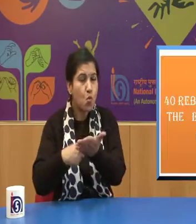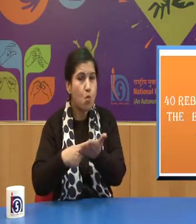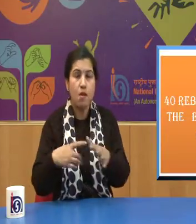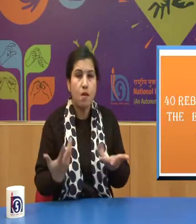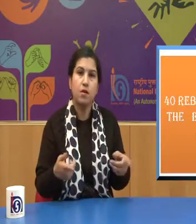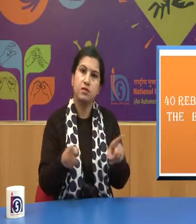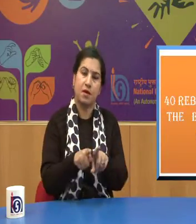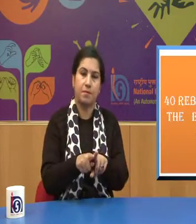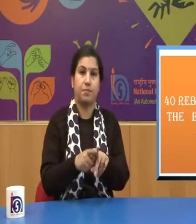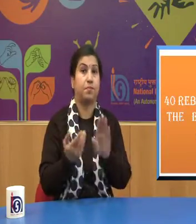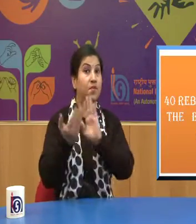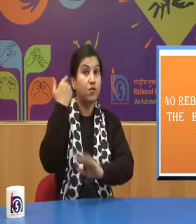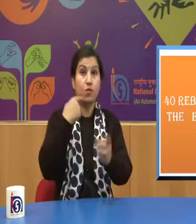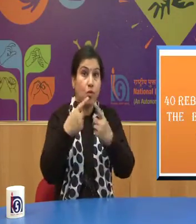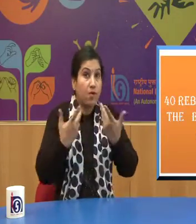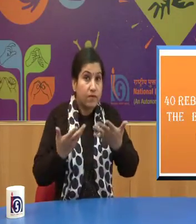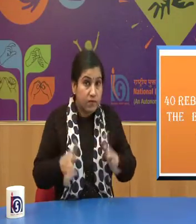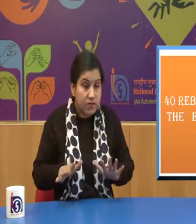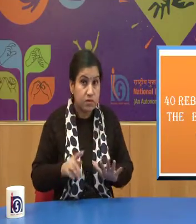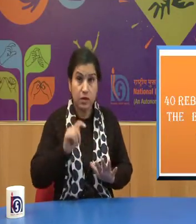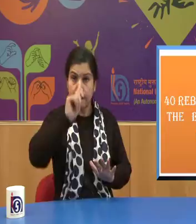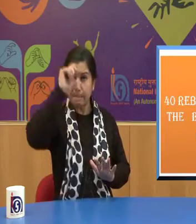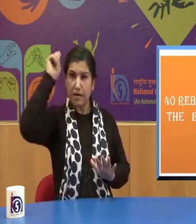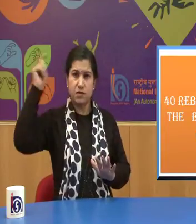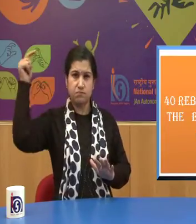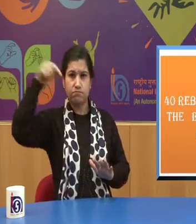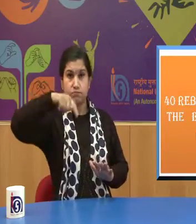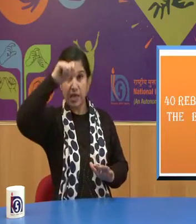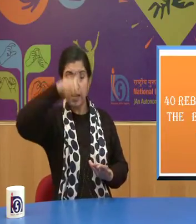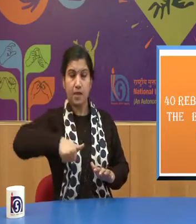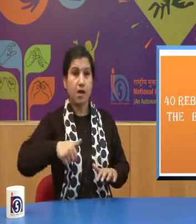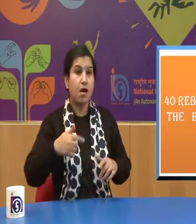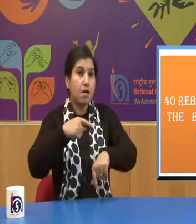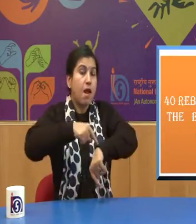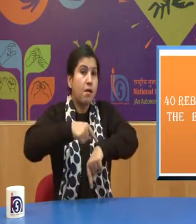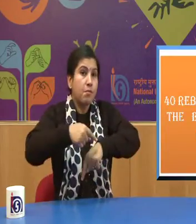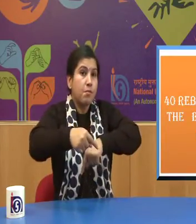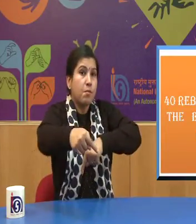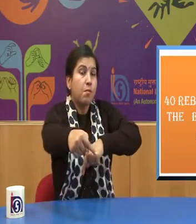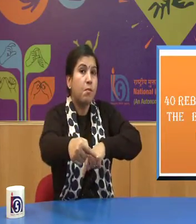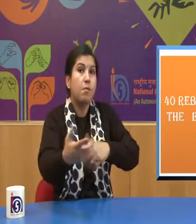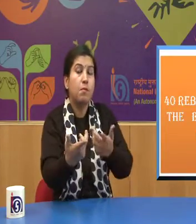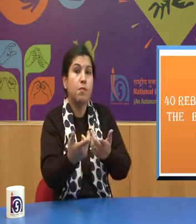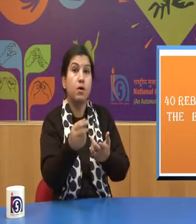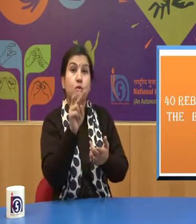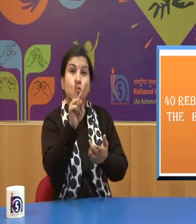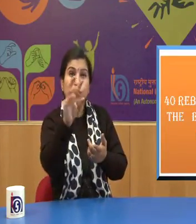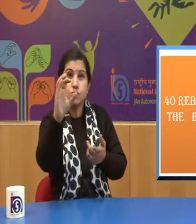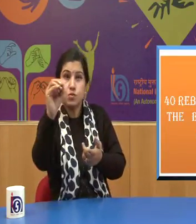As you already know, that the British ruled over India for almost 200 years.